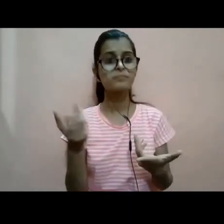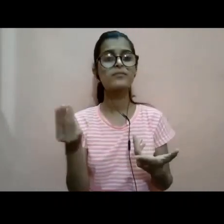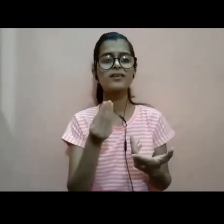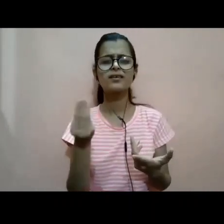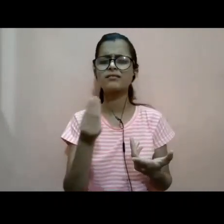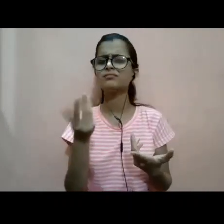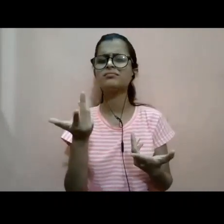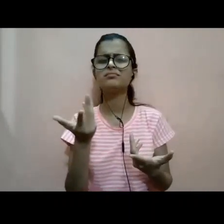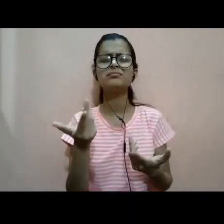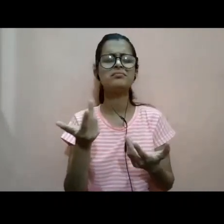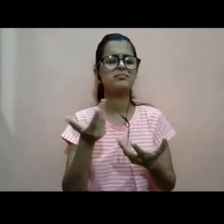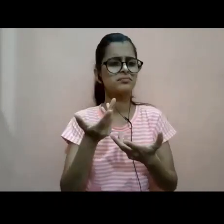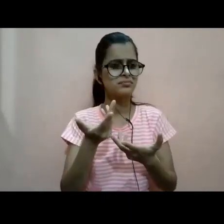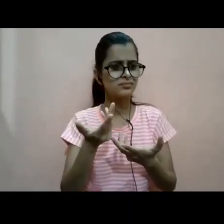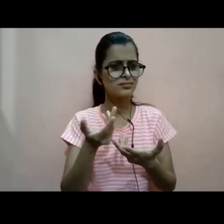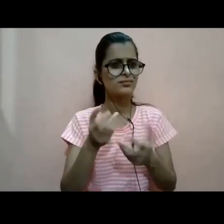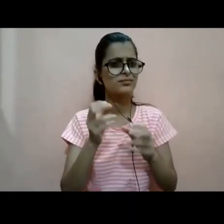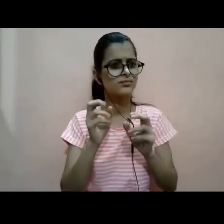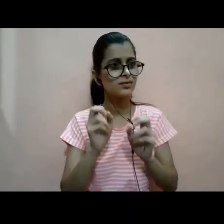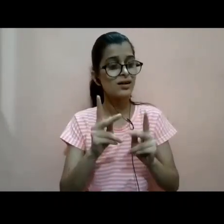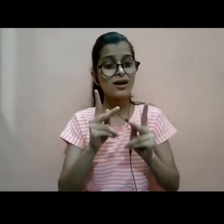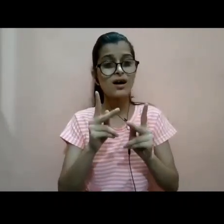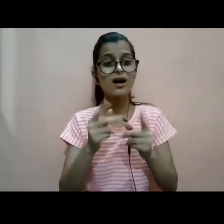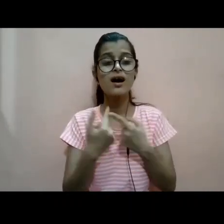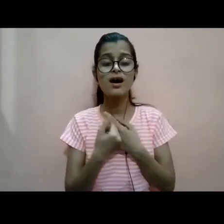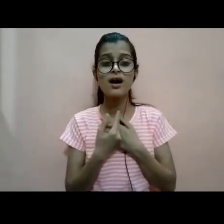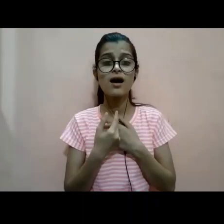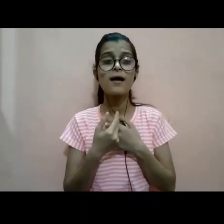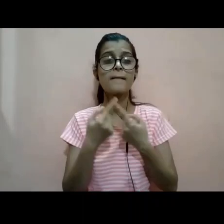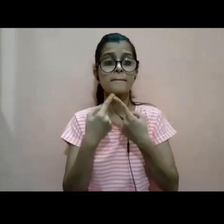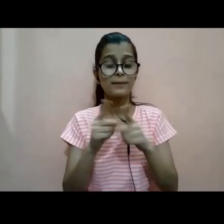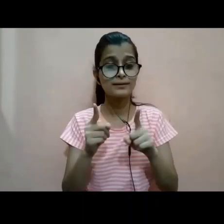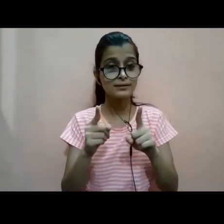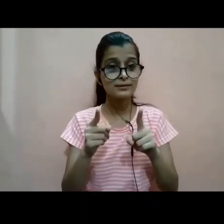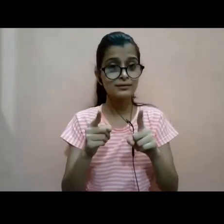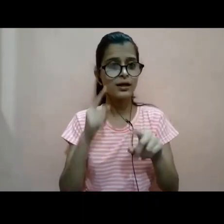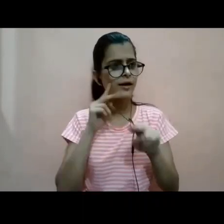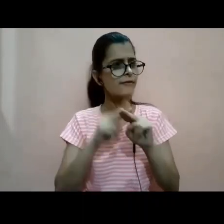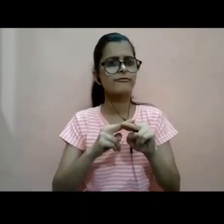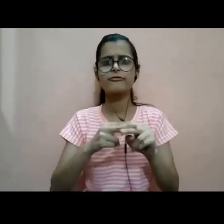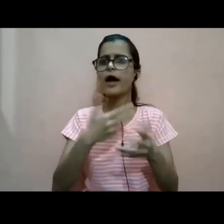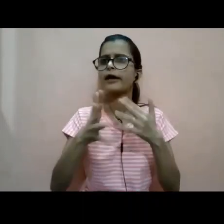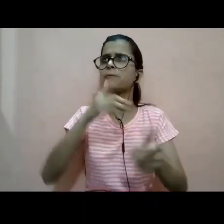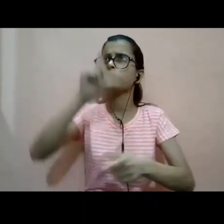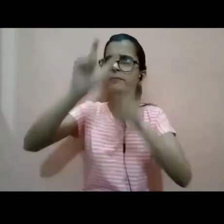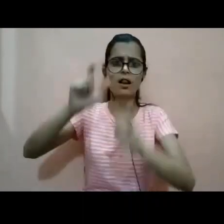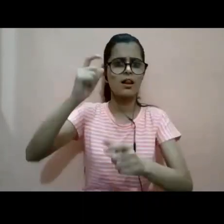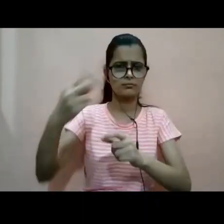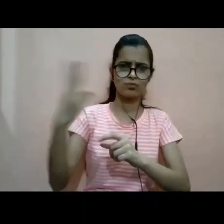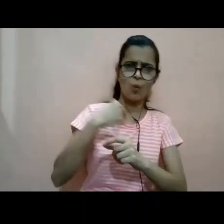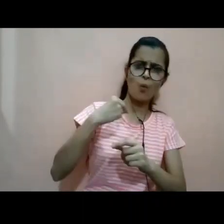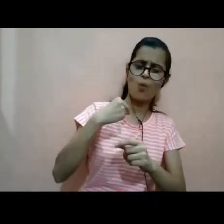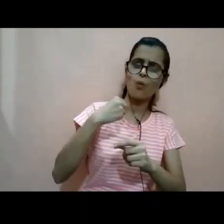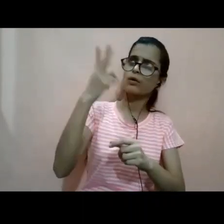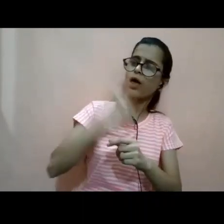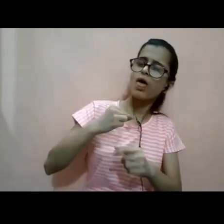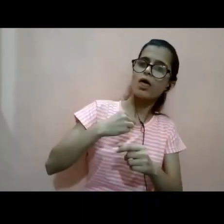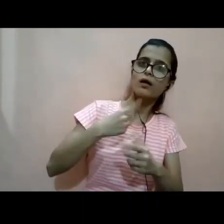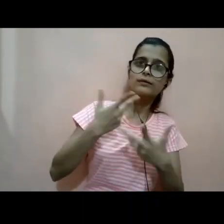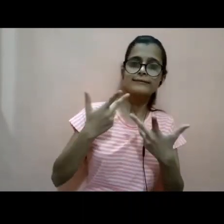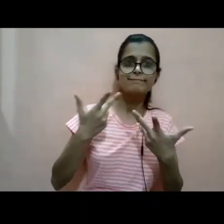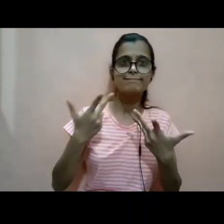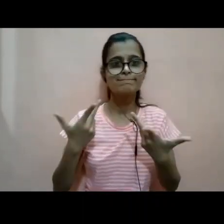heart, also what makes us human. And if you've been denied things like to desire